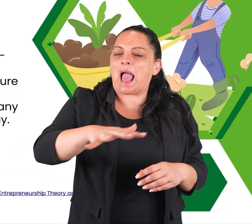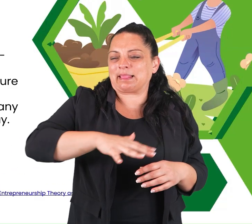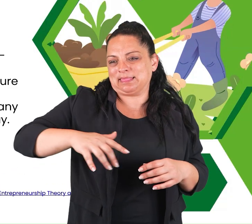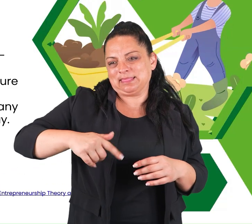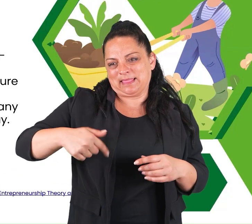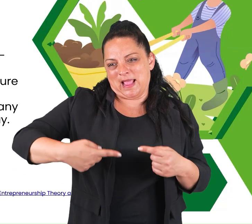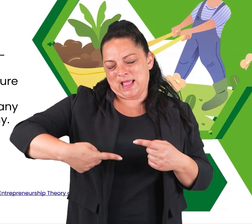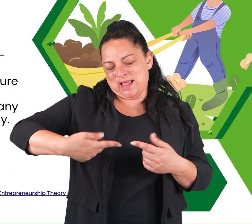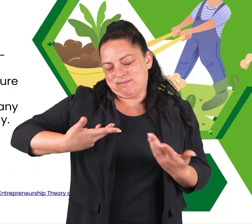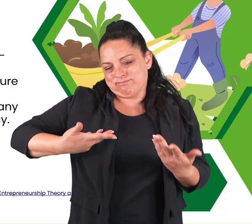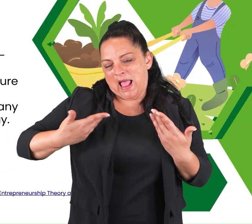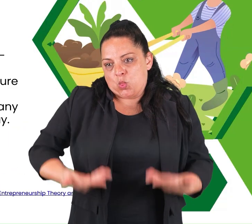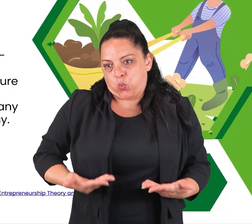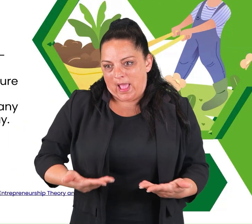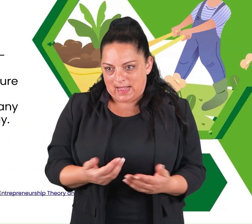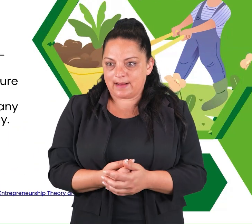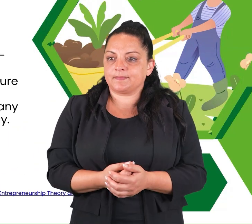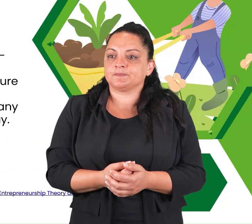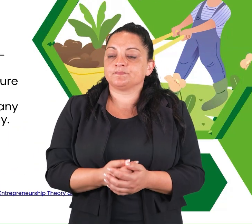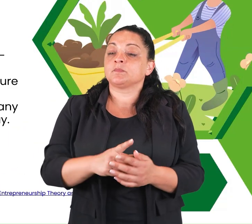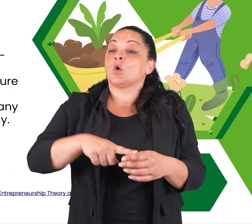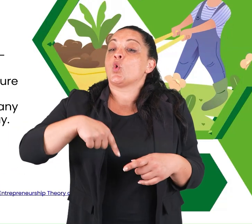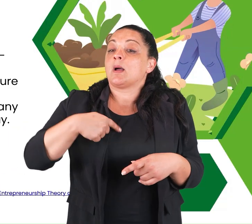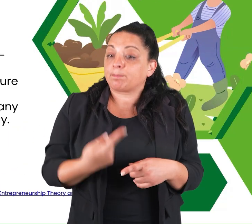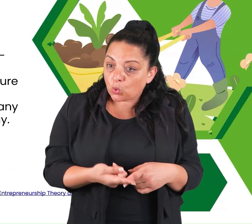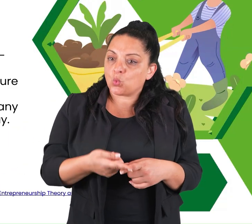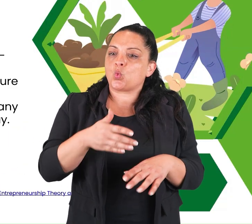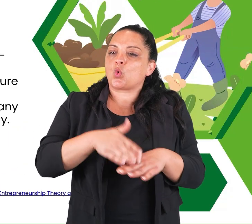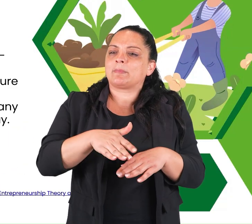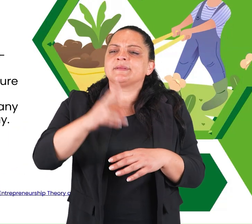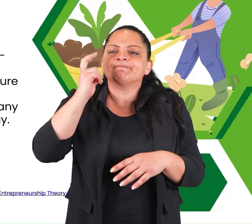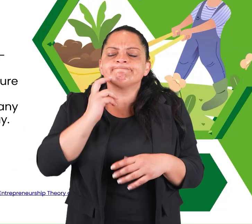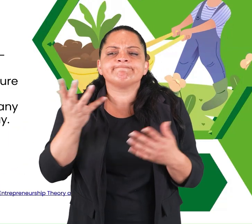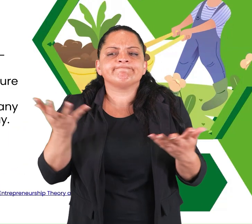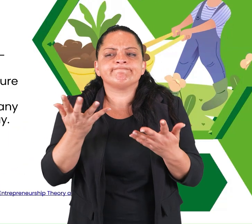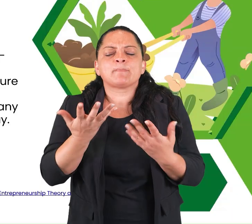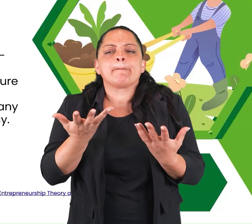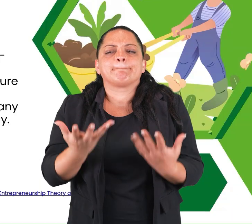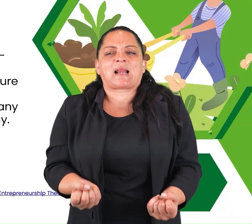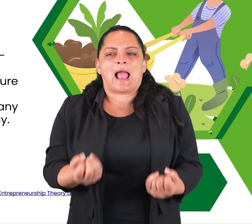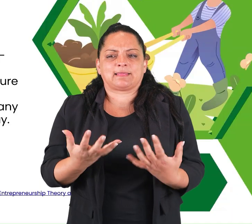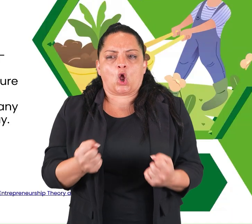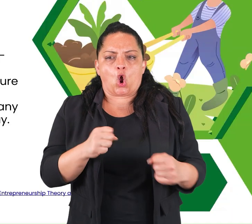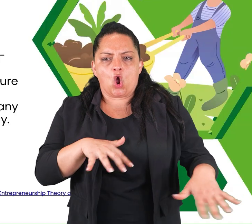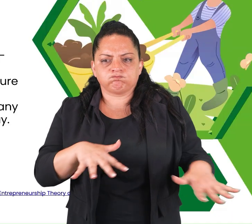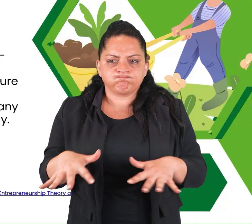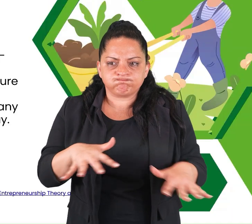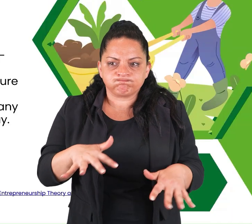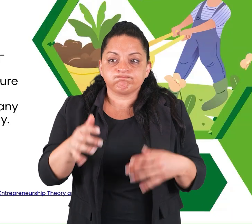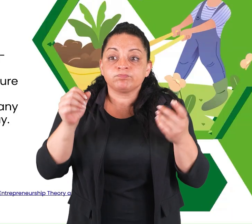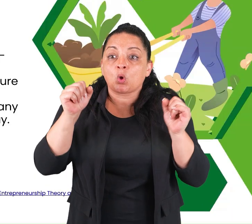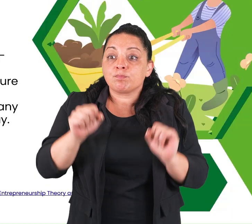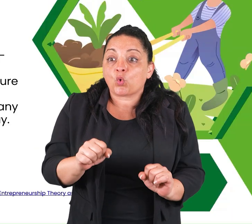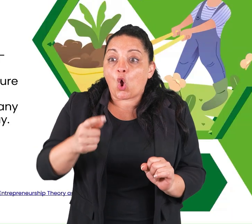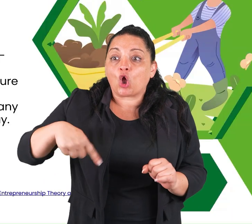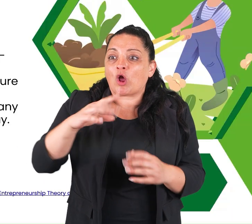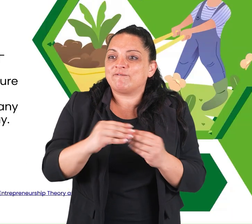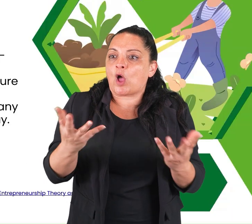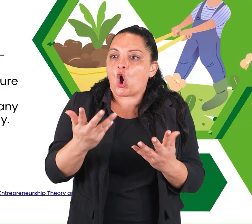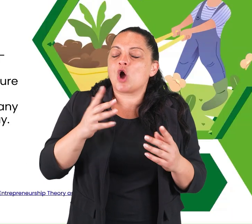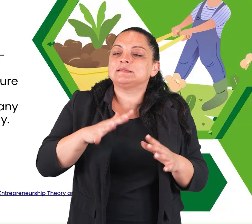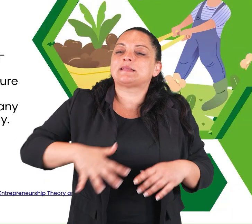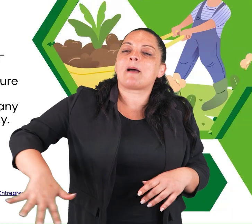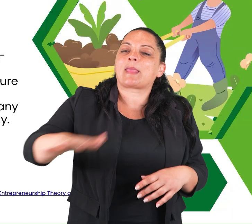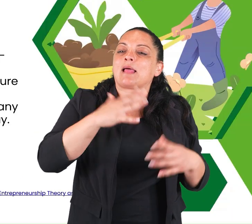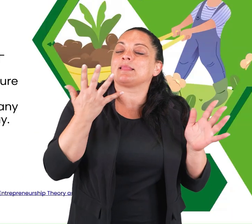environment nowadays. Also, green skills are practical actions that we can do in order to save